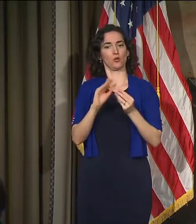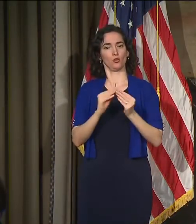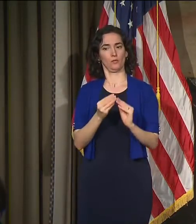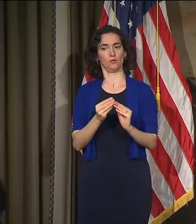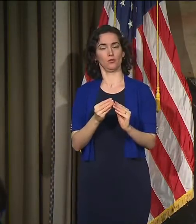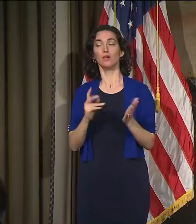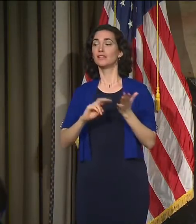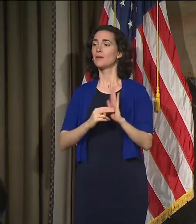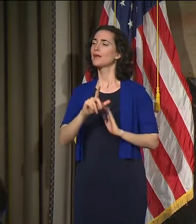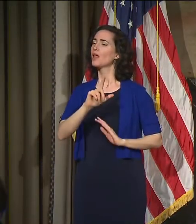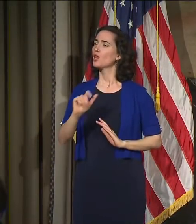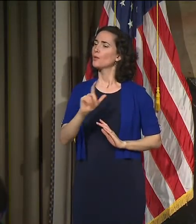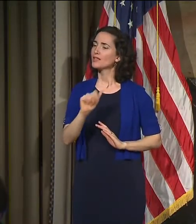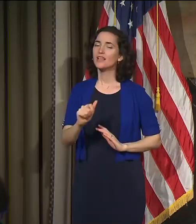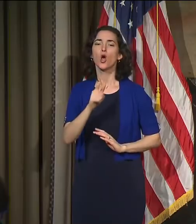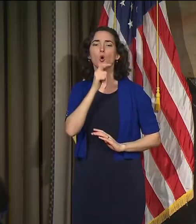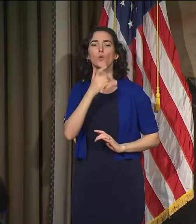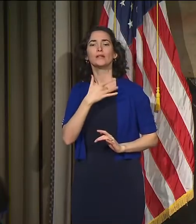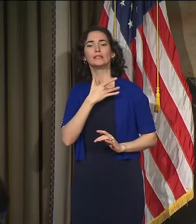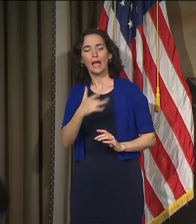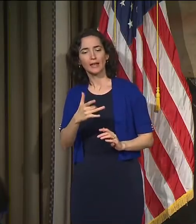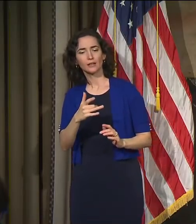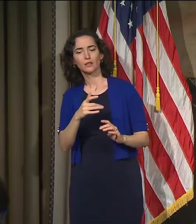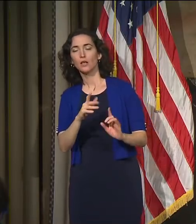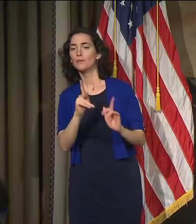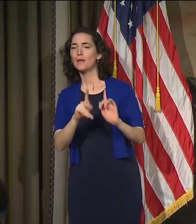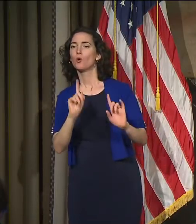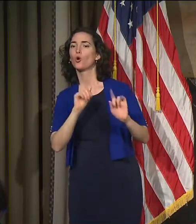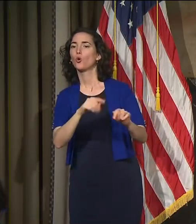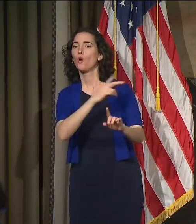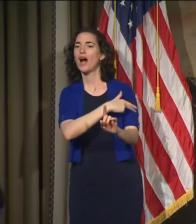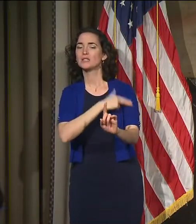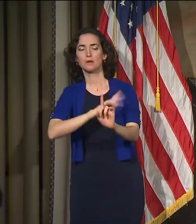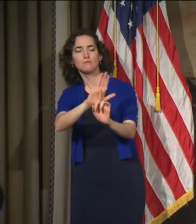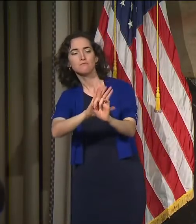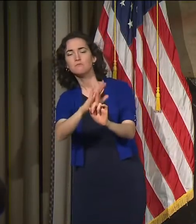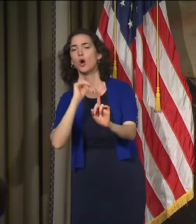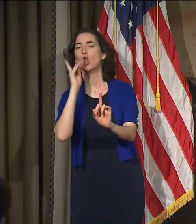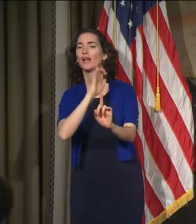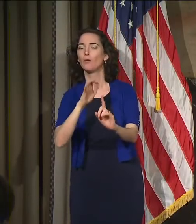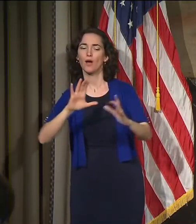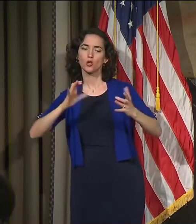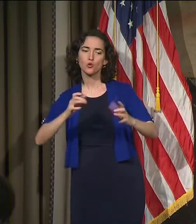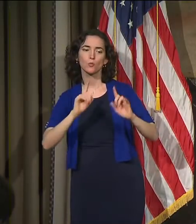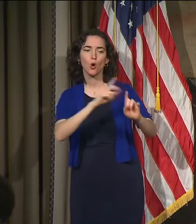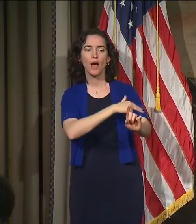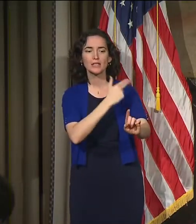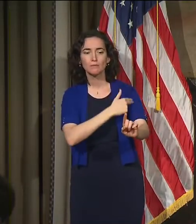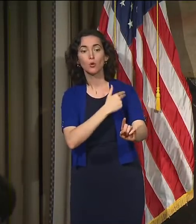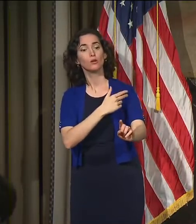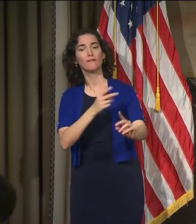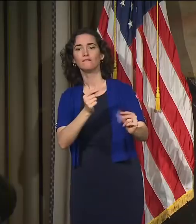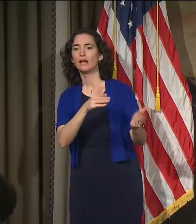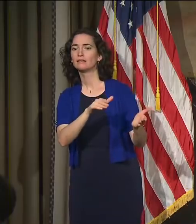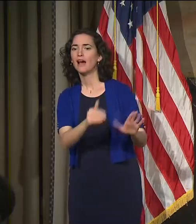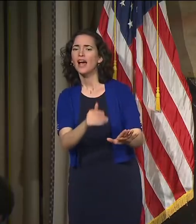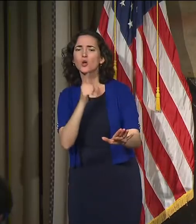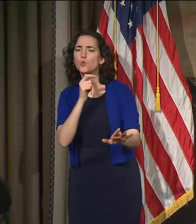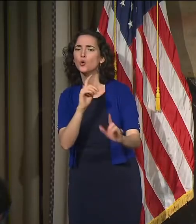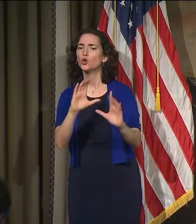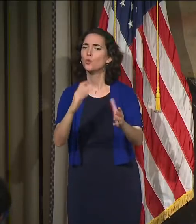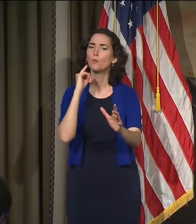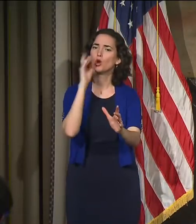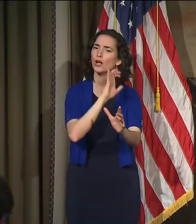in Louisiana that's going to the hospital and more likely to die? And how does that relate to the data